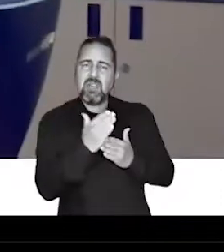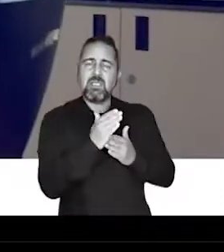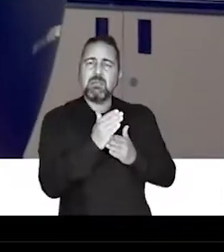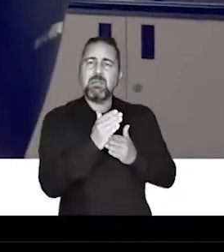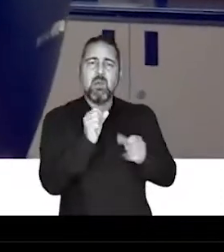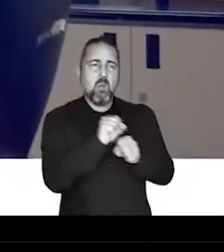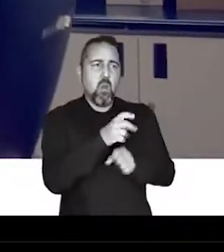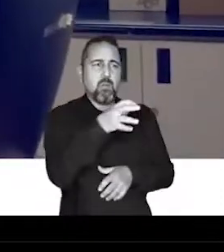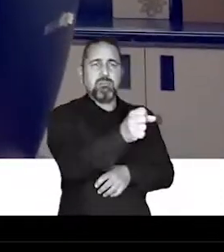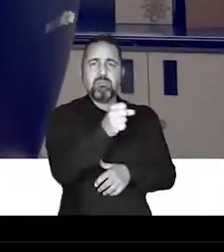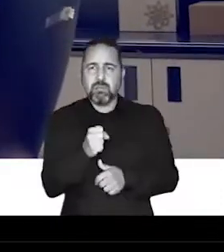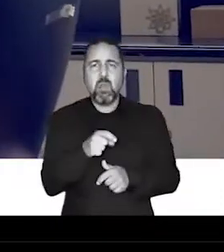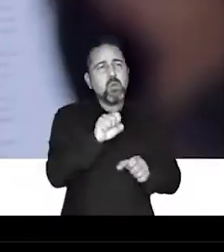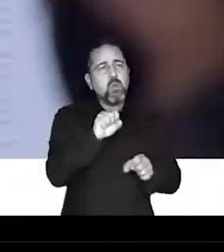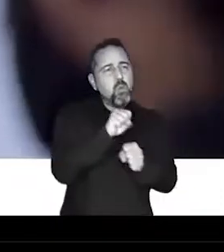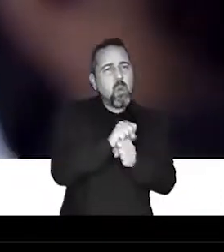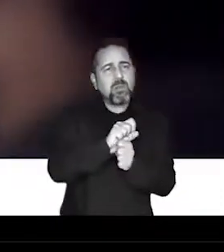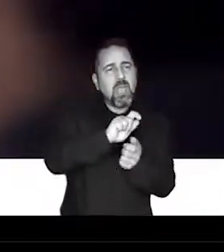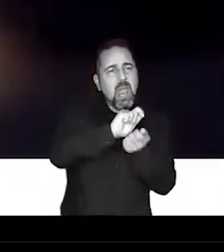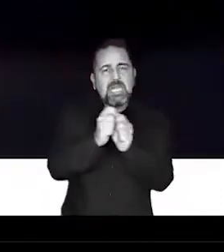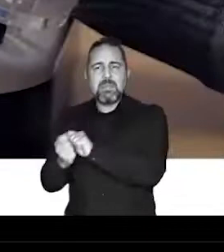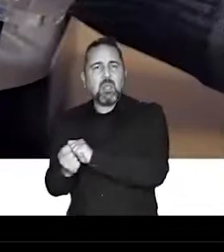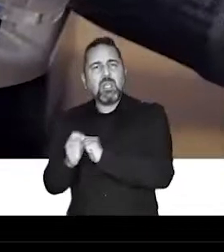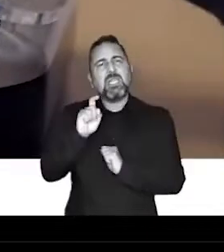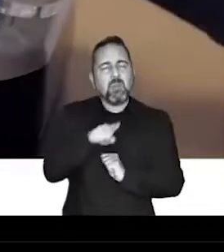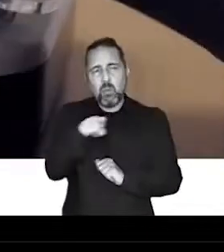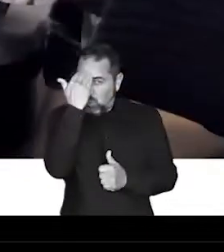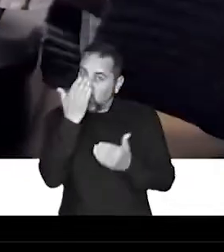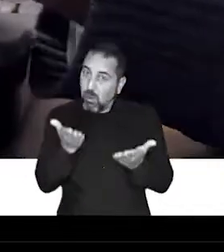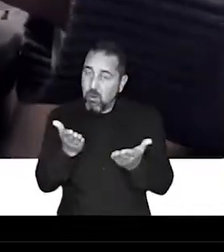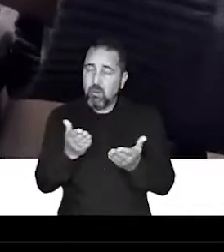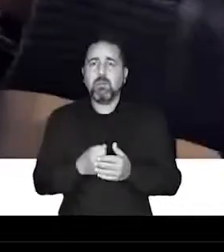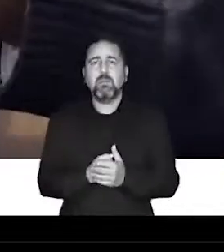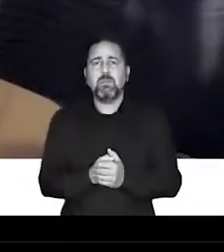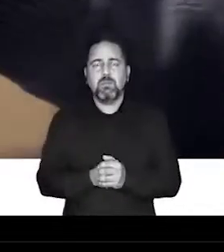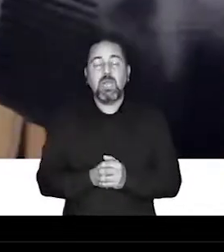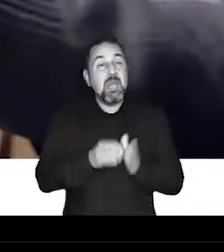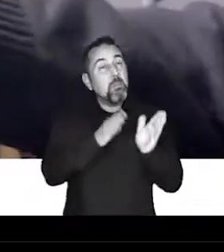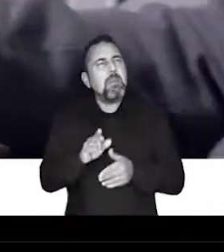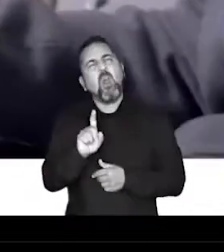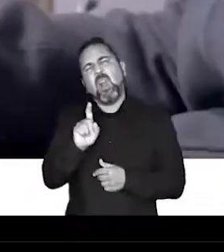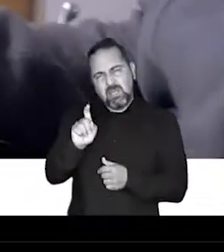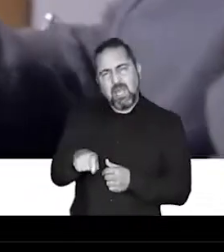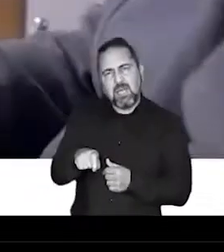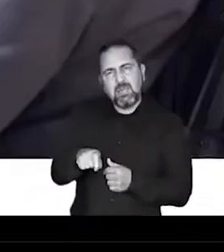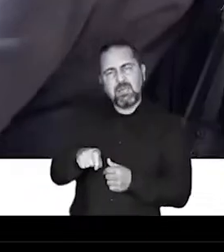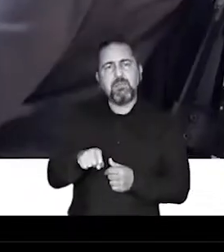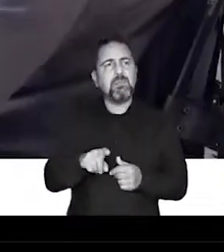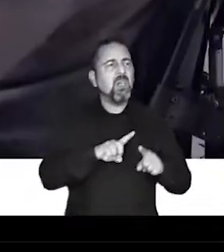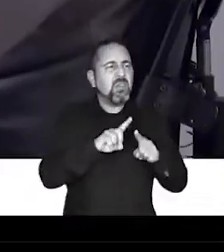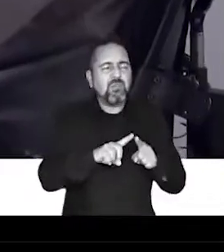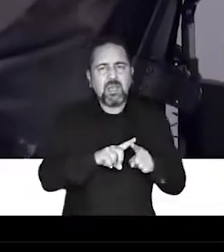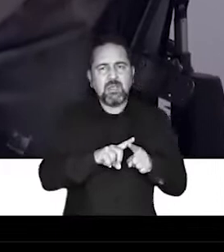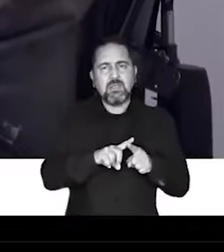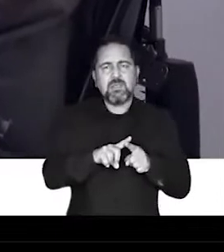technological adaptations their job will require? Do you have any special needs when using technology at work, when studying, or for health